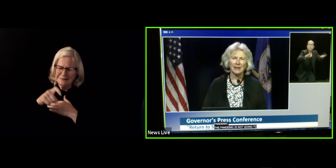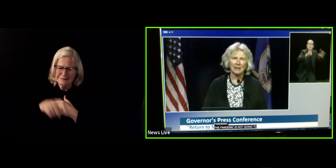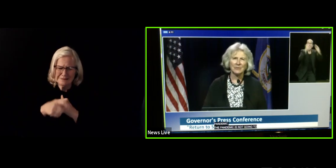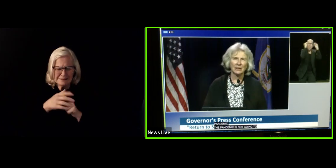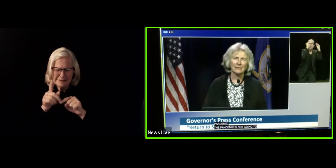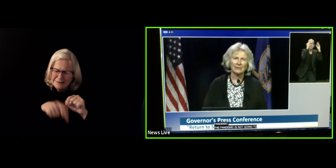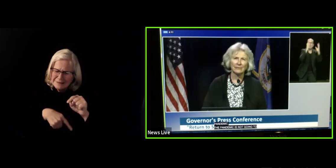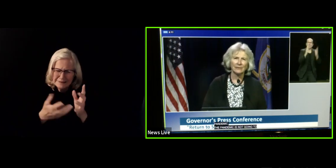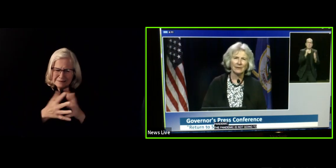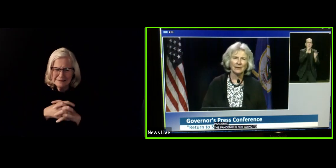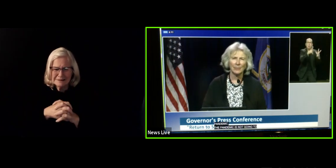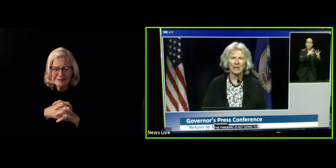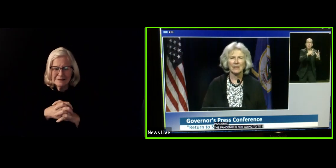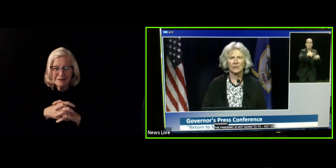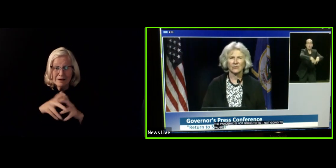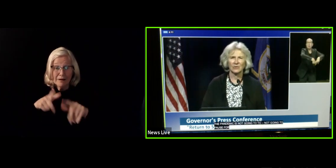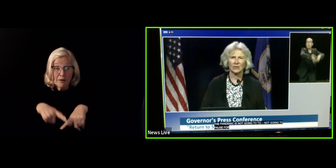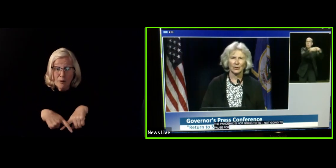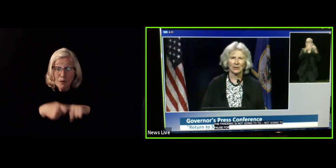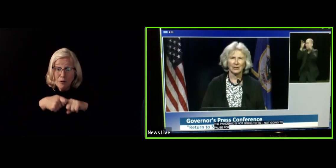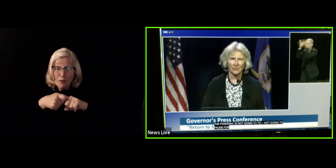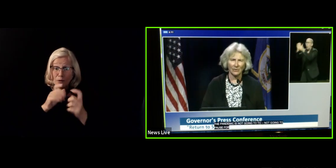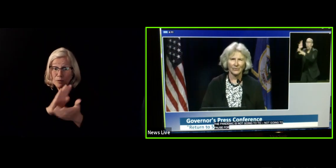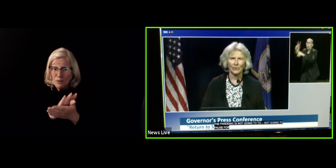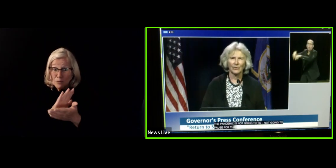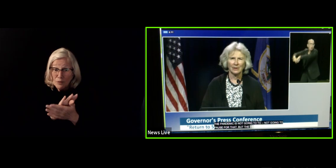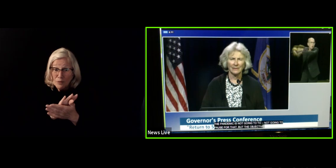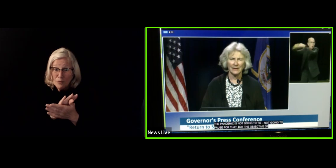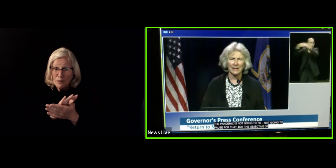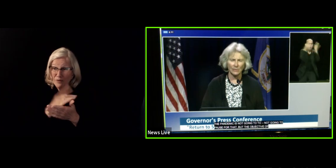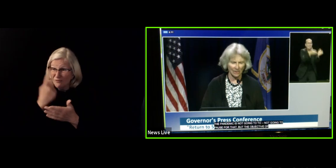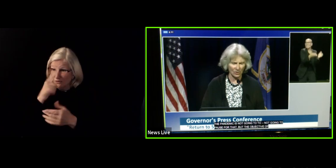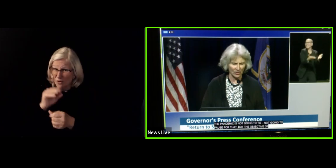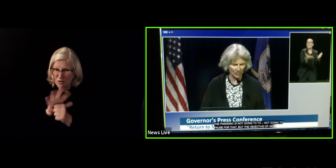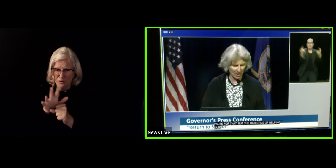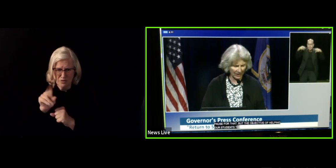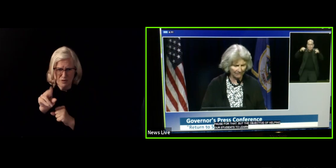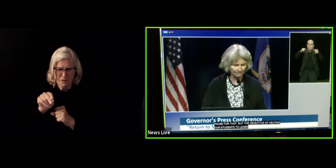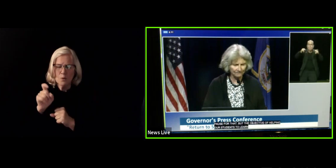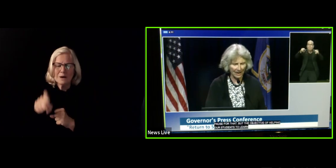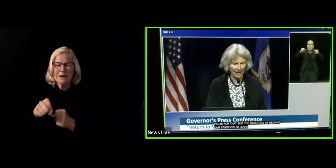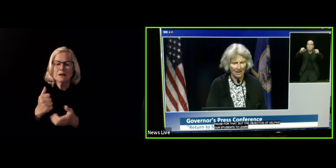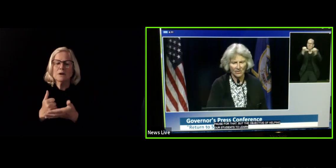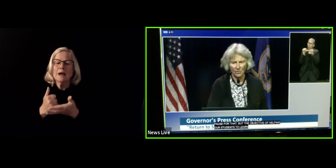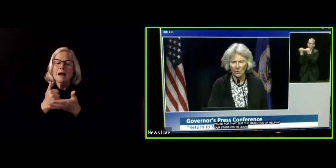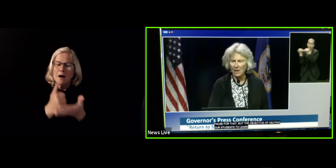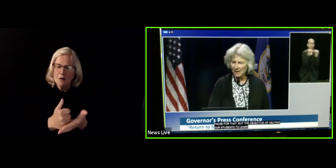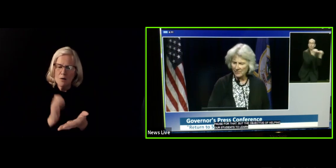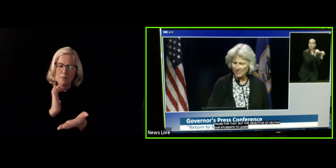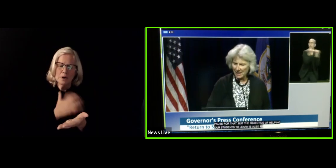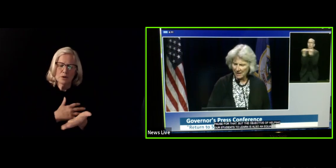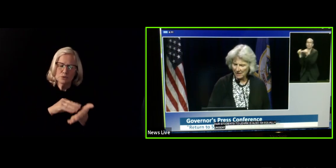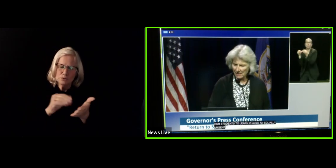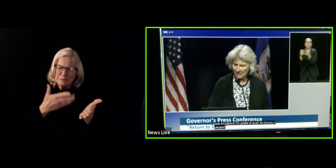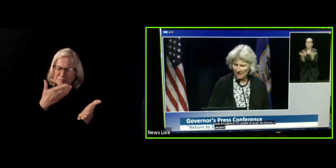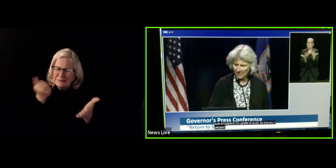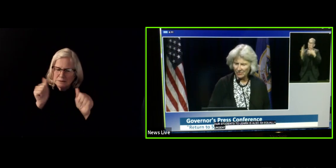the objective of helping our students to learn is also an equally urgent priority. So it's